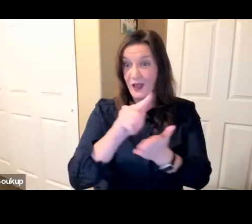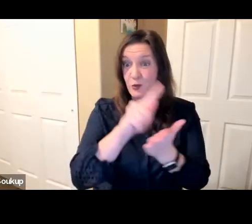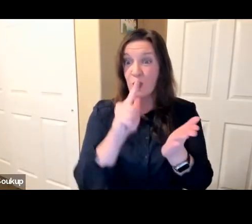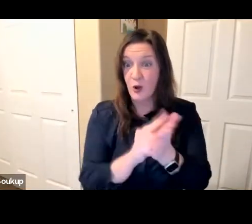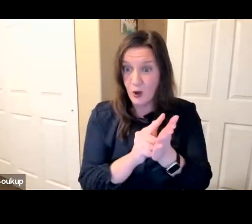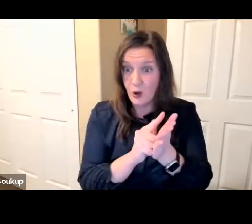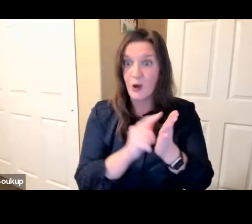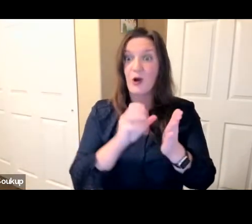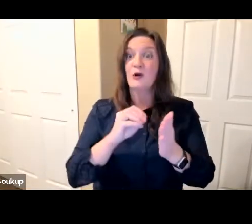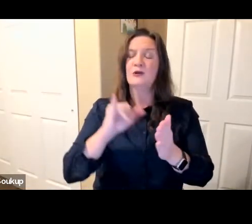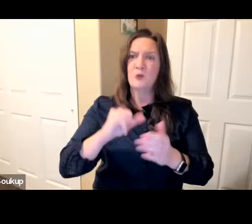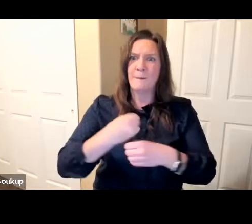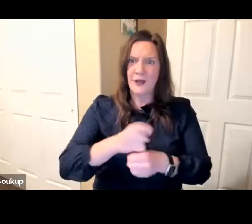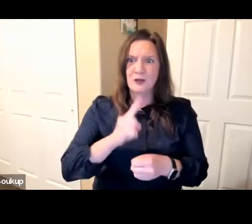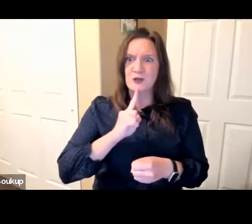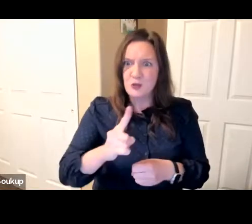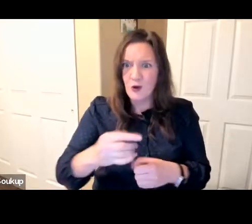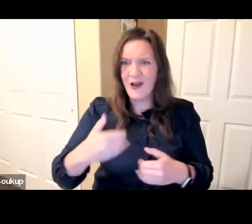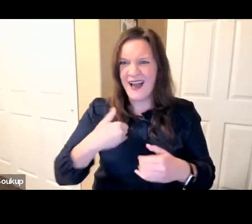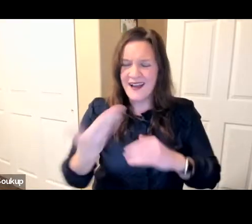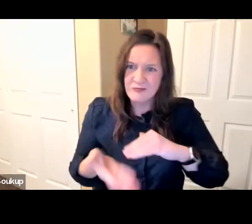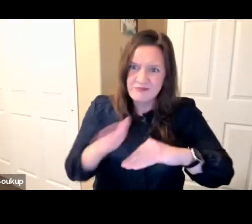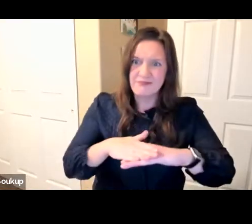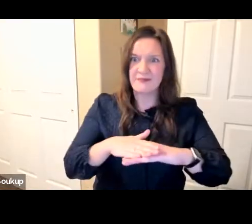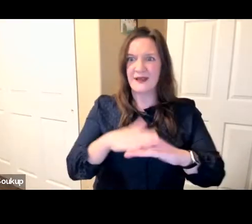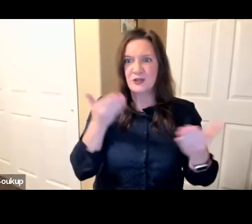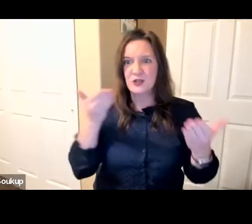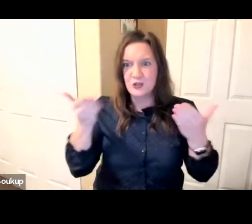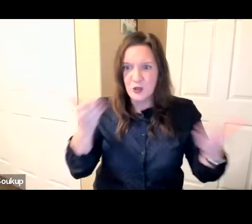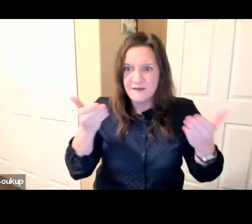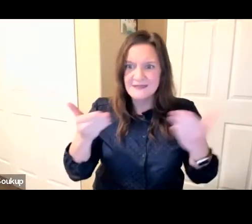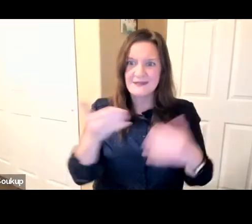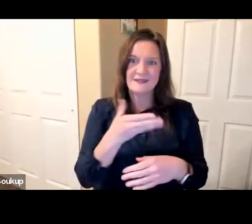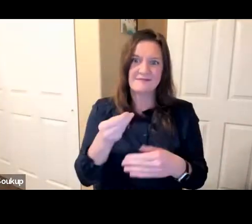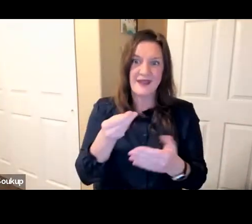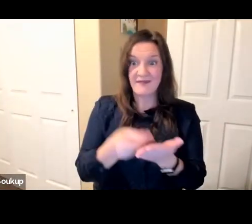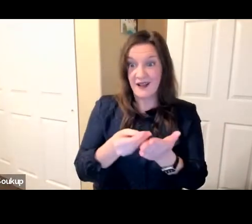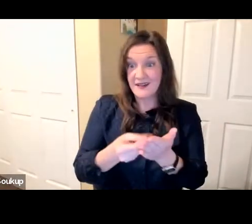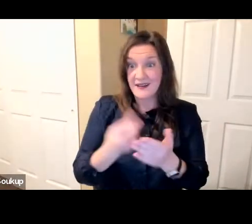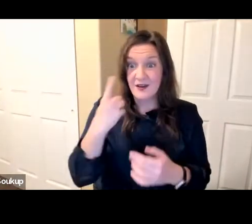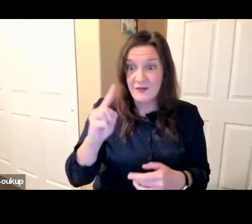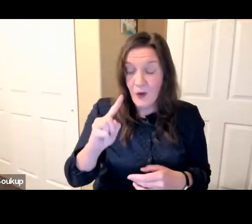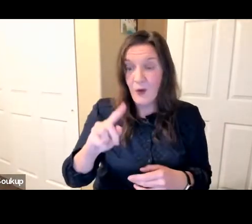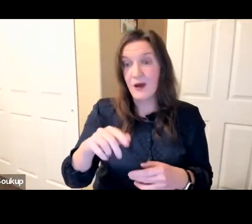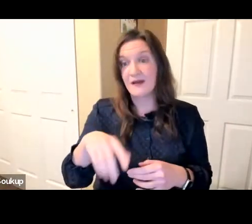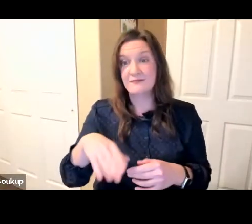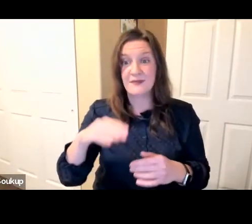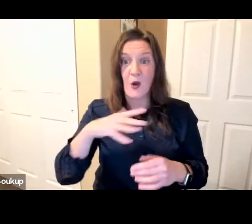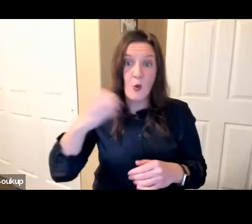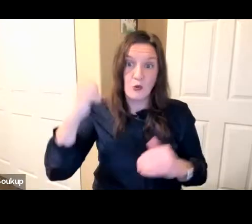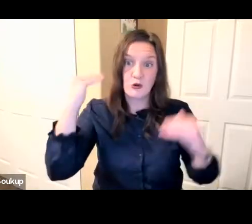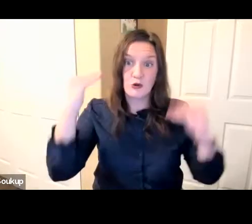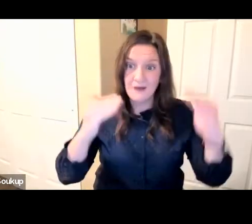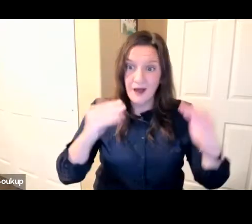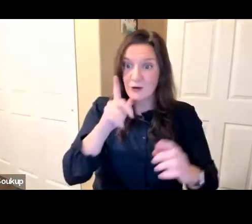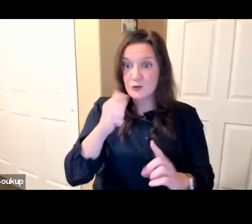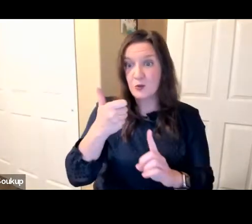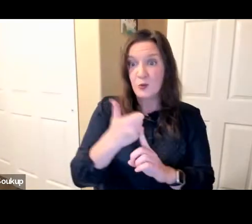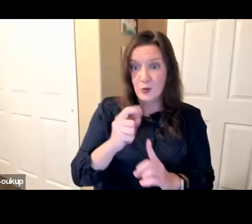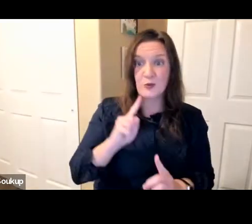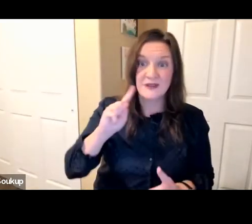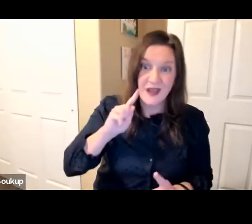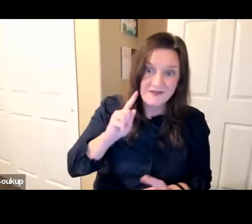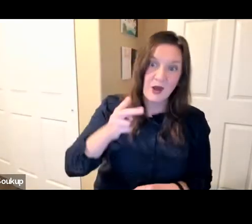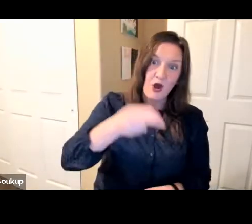are creating some language within the law to ensure that we have comprehensive